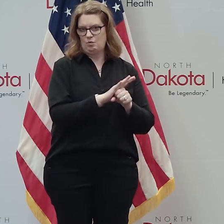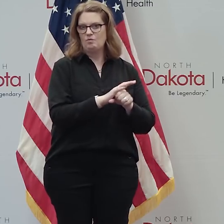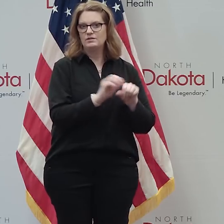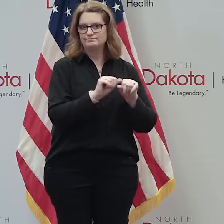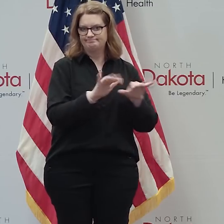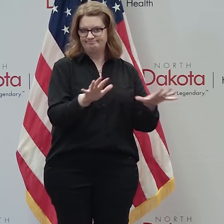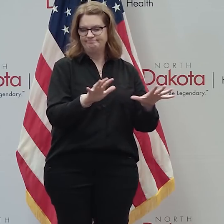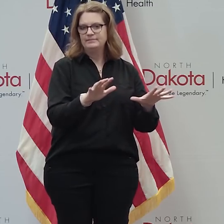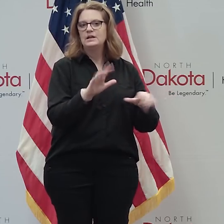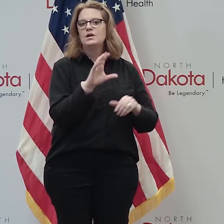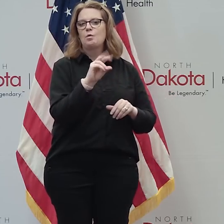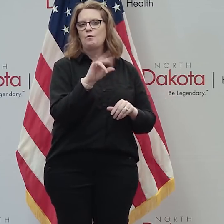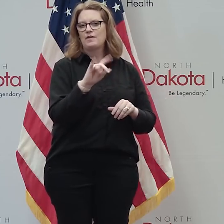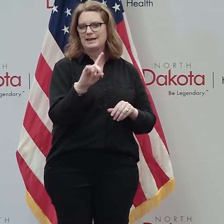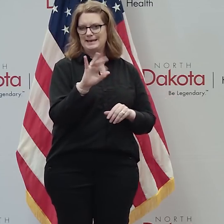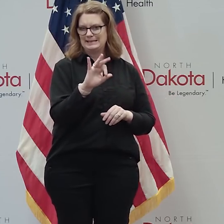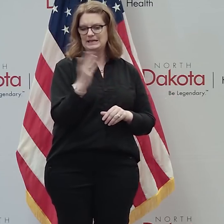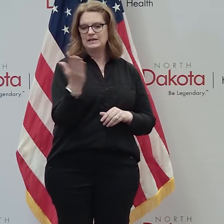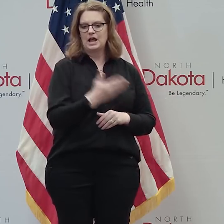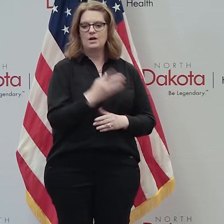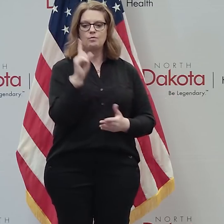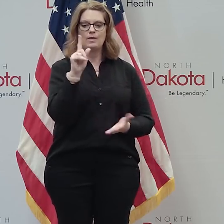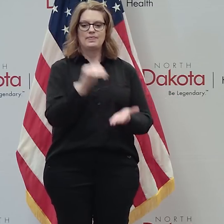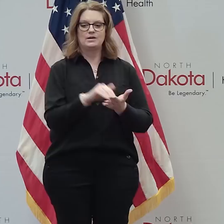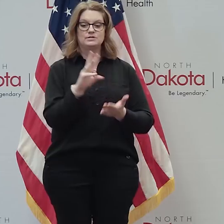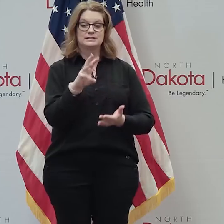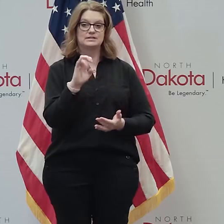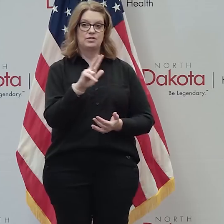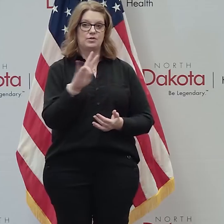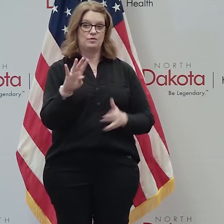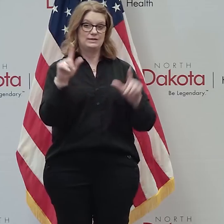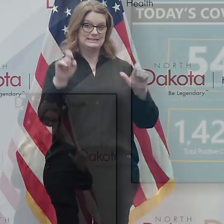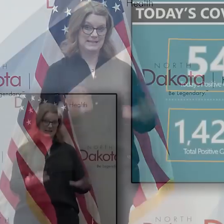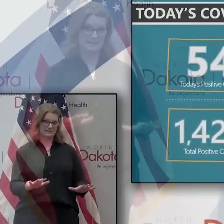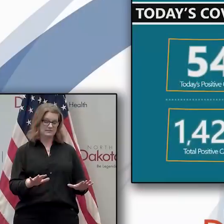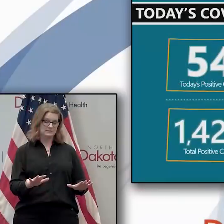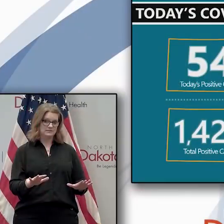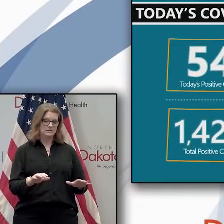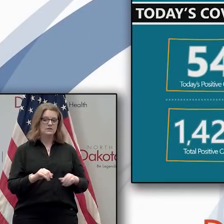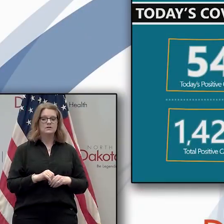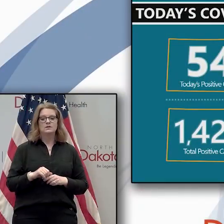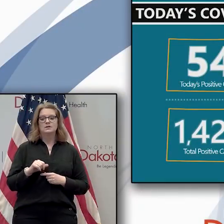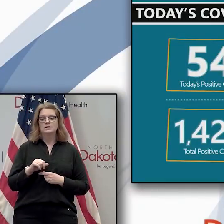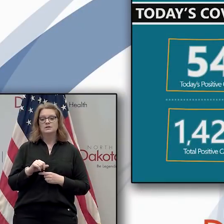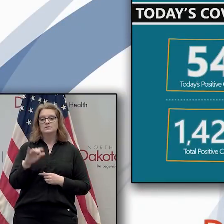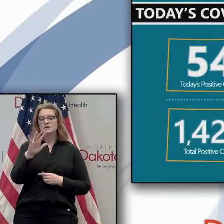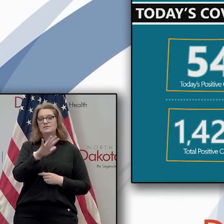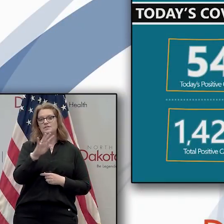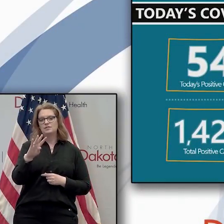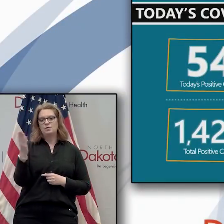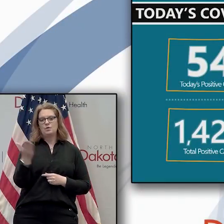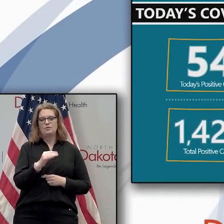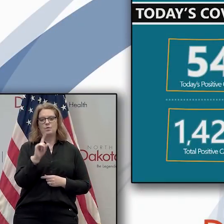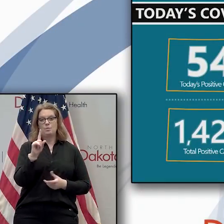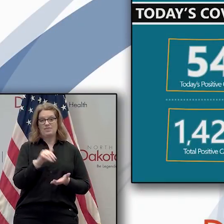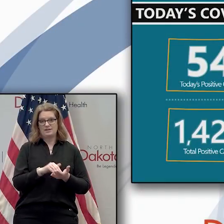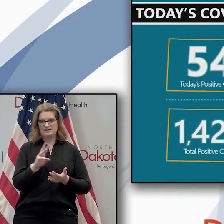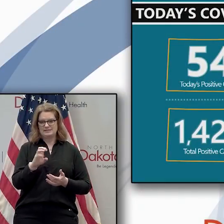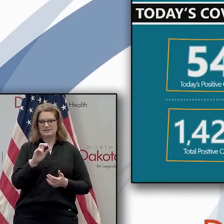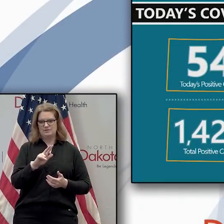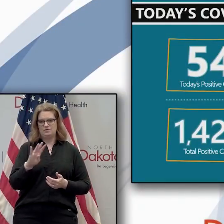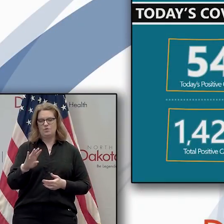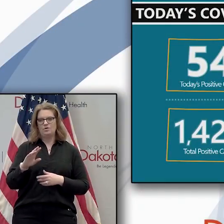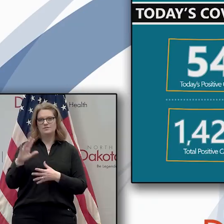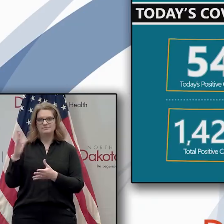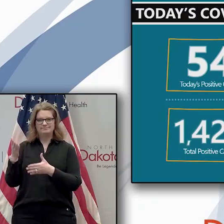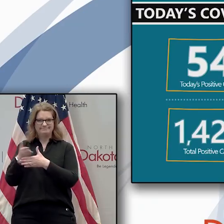disease, COVID-19, out of 1,634 tests. 54 over 1,634,